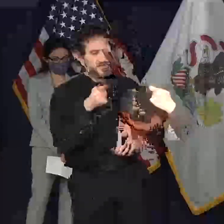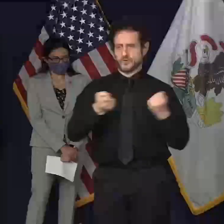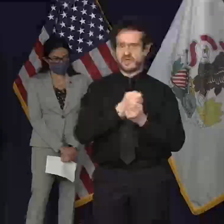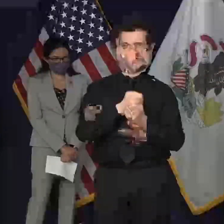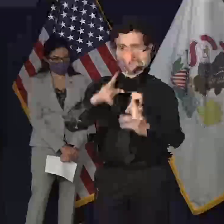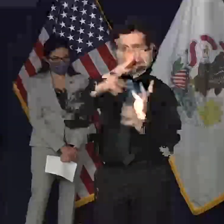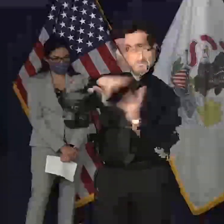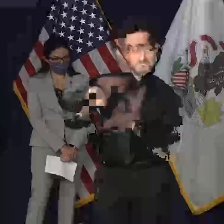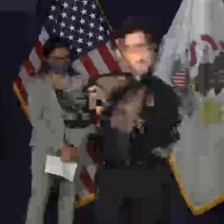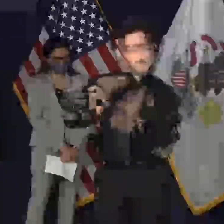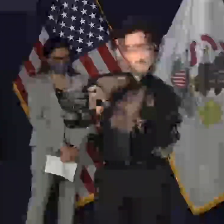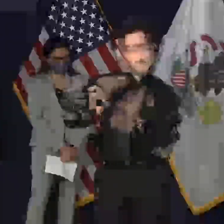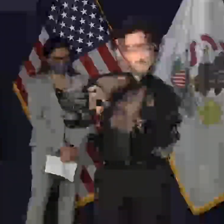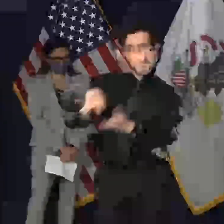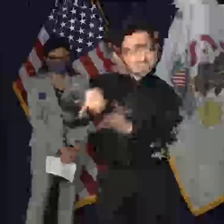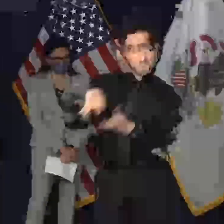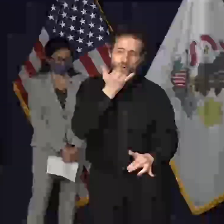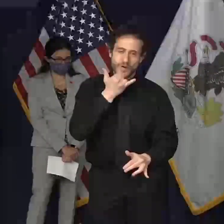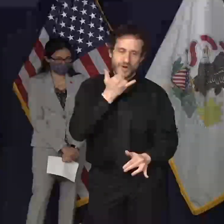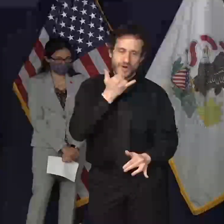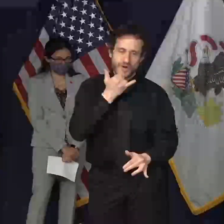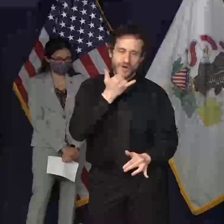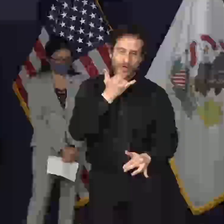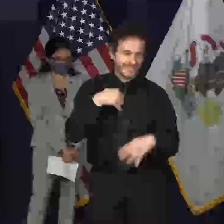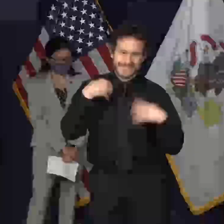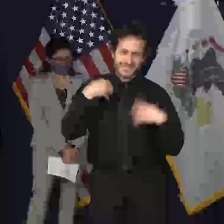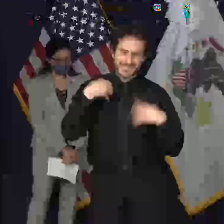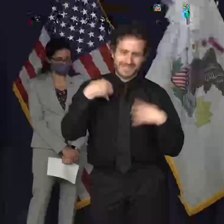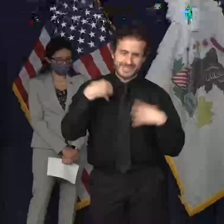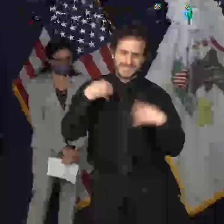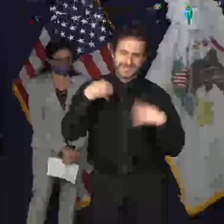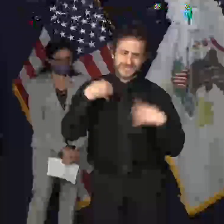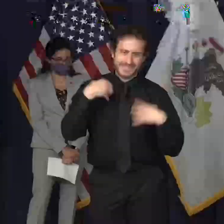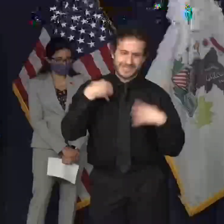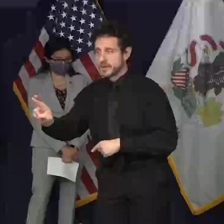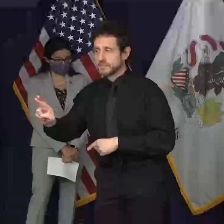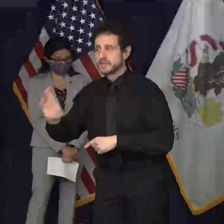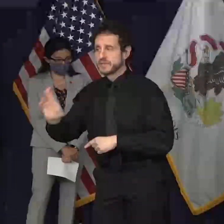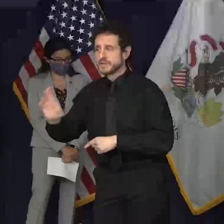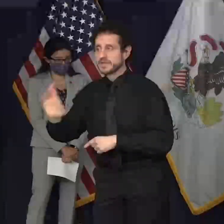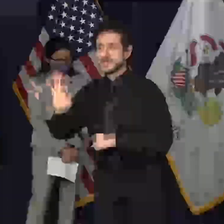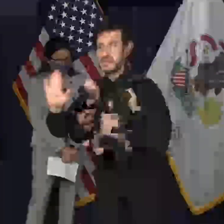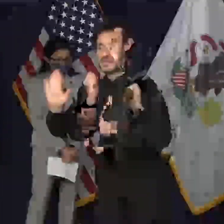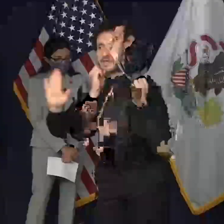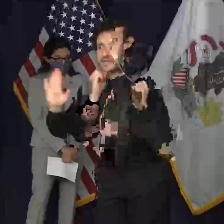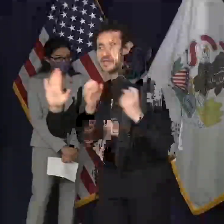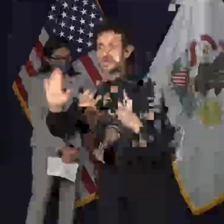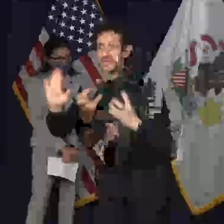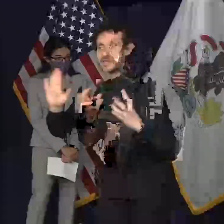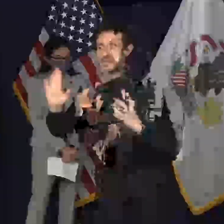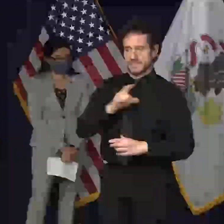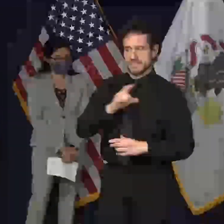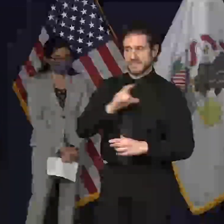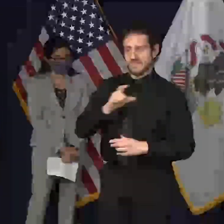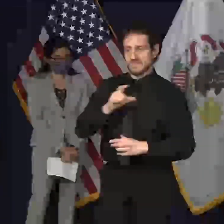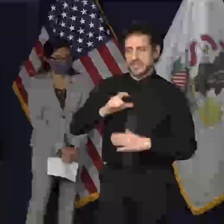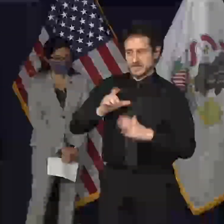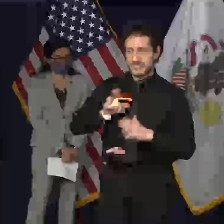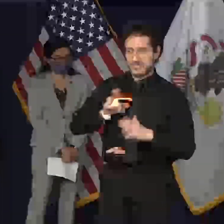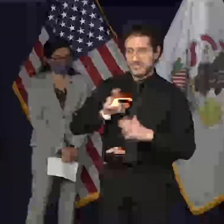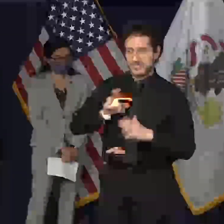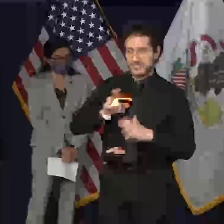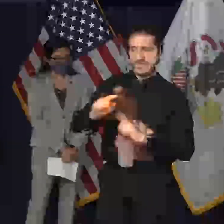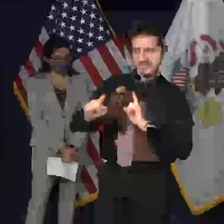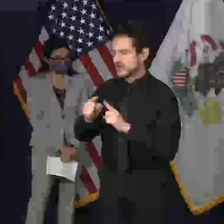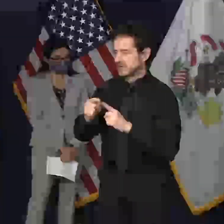just start with this. I have talked to the leaders on the Republican side, many Republican legislators. I'm